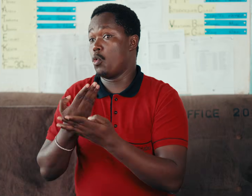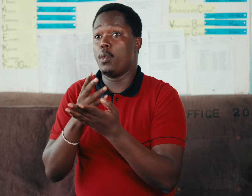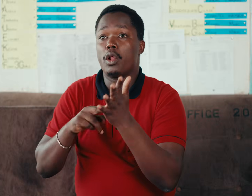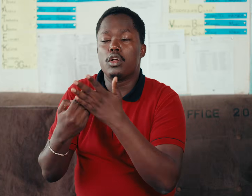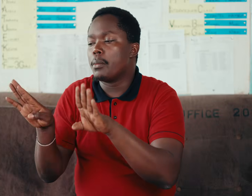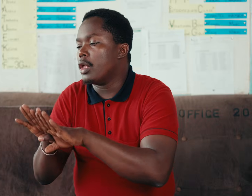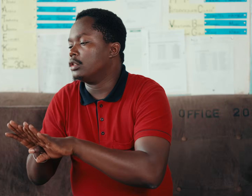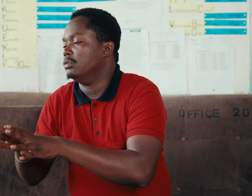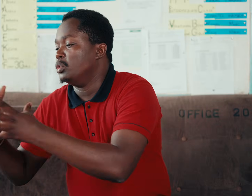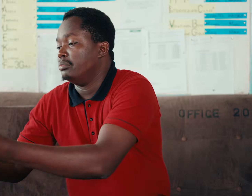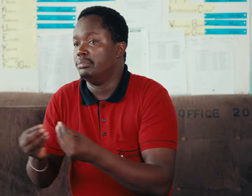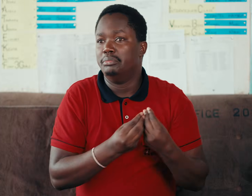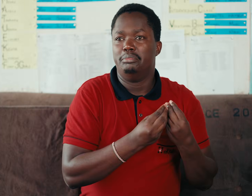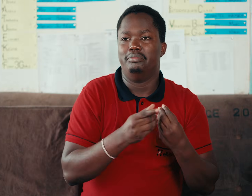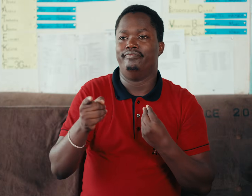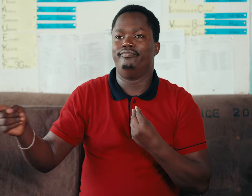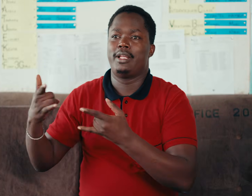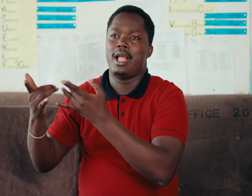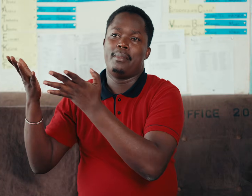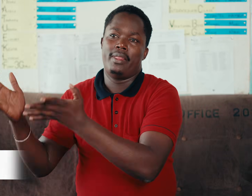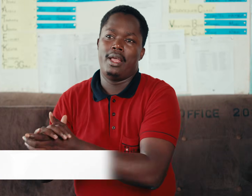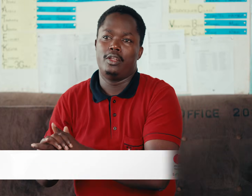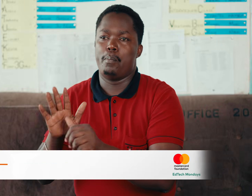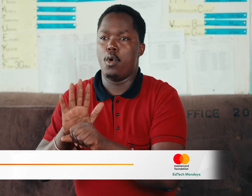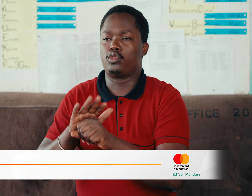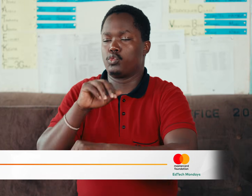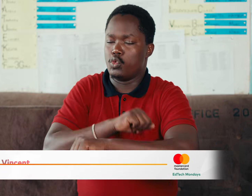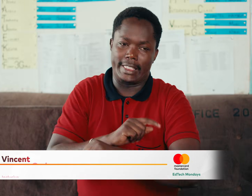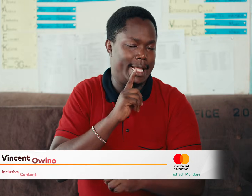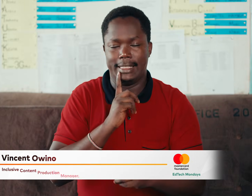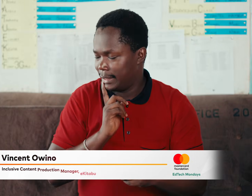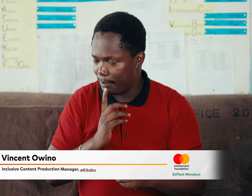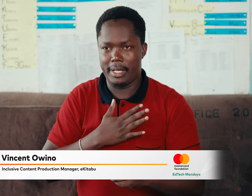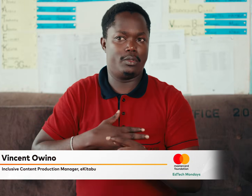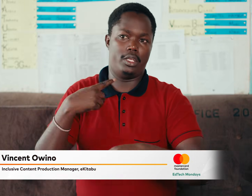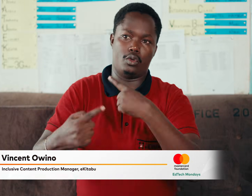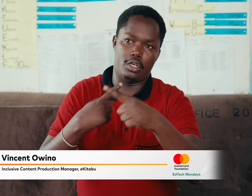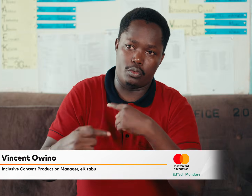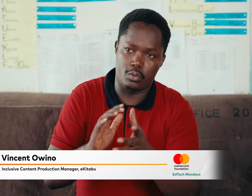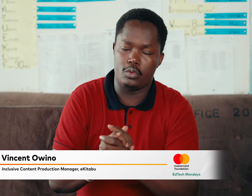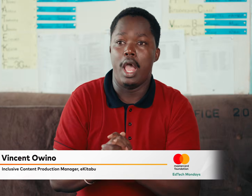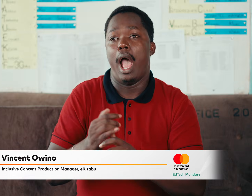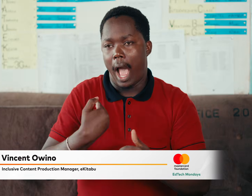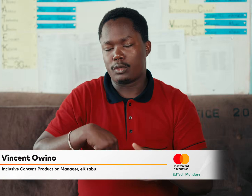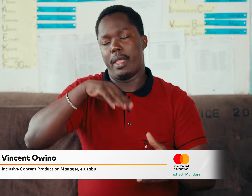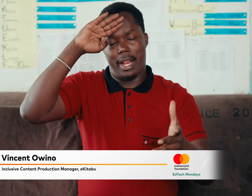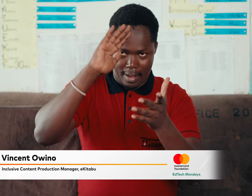a teacher. So they say, if we close this project, how will these learners remain? Because they do not have a teacher. So they're begging us to